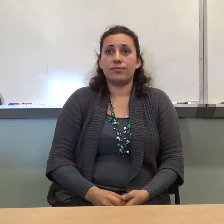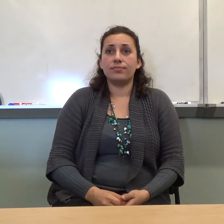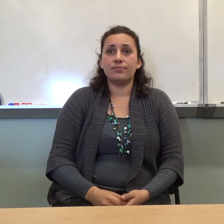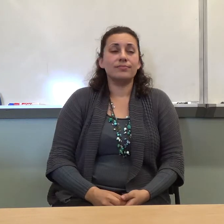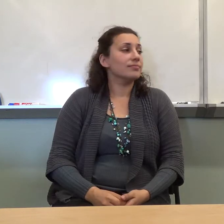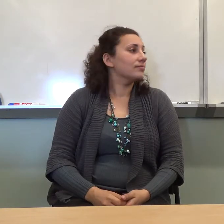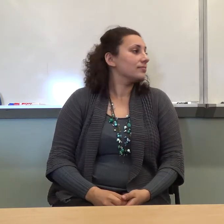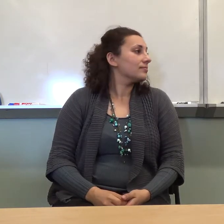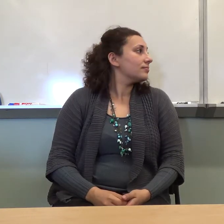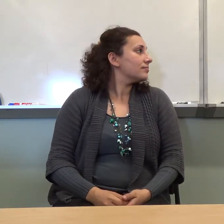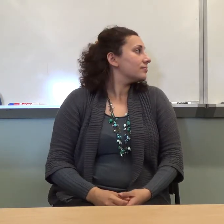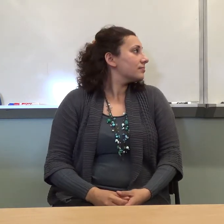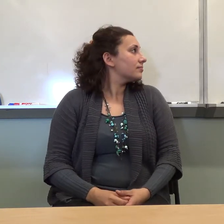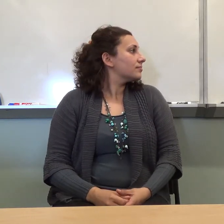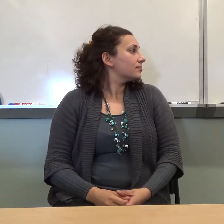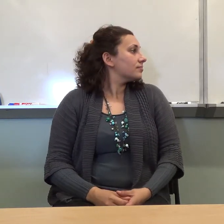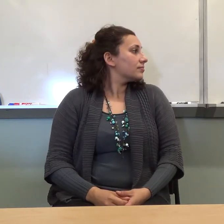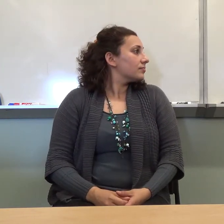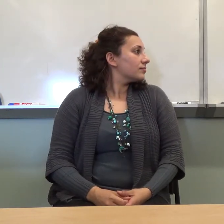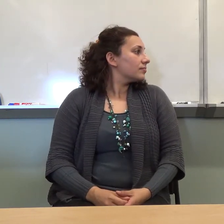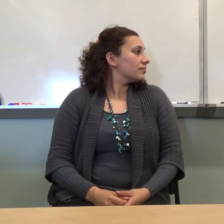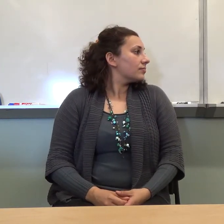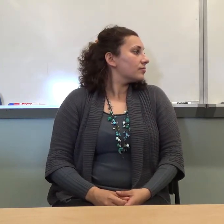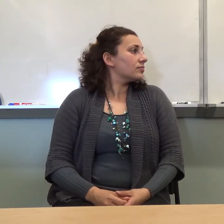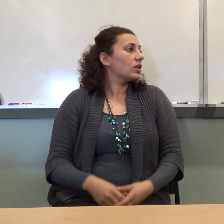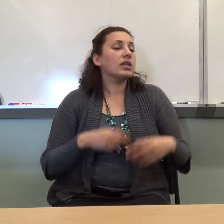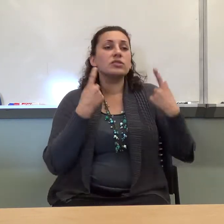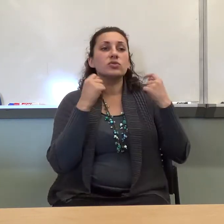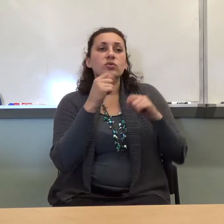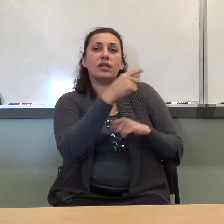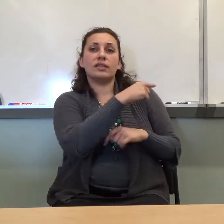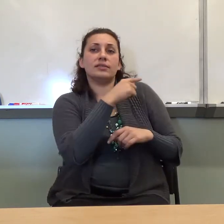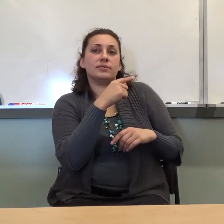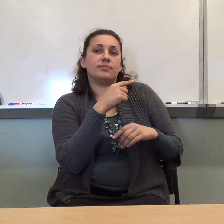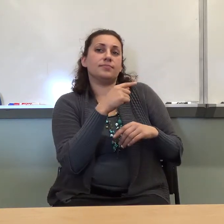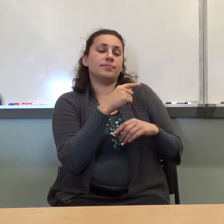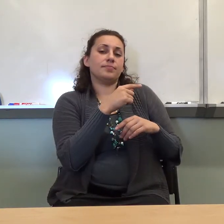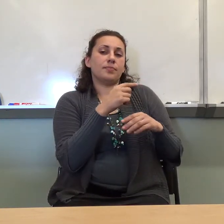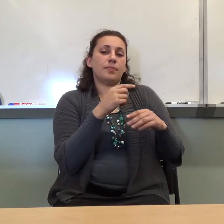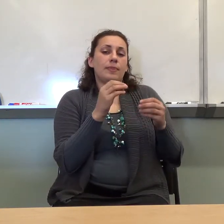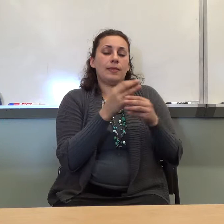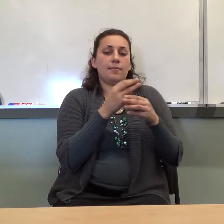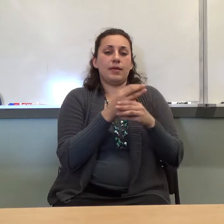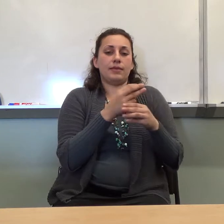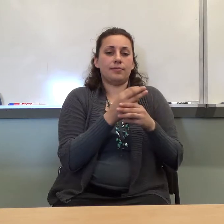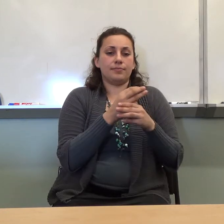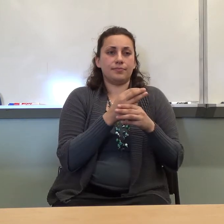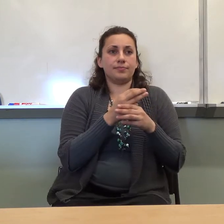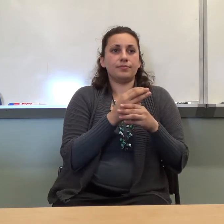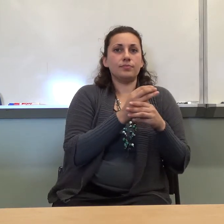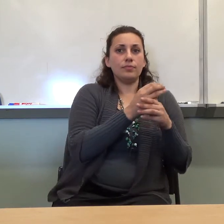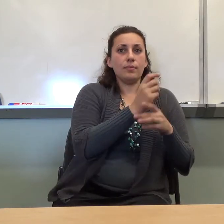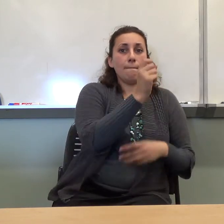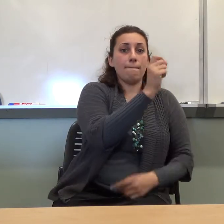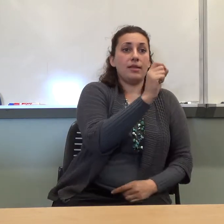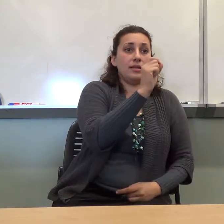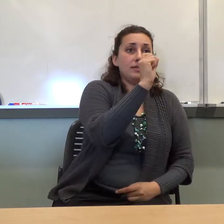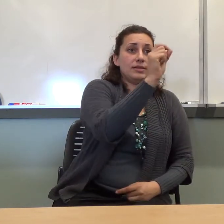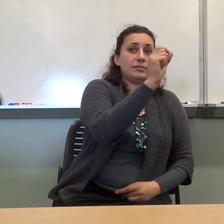Okay. Let's do this problem. It says convert the fraction to a decimal rounded to the indicated place value. They give